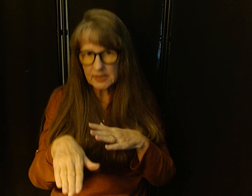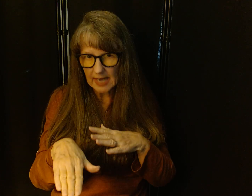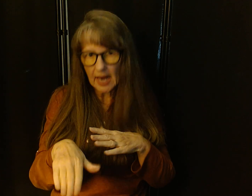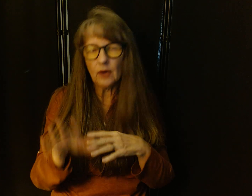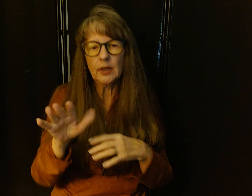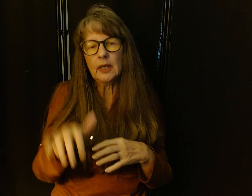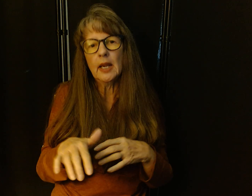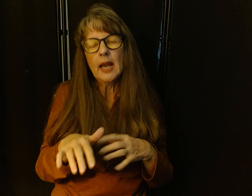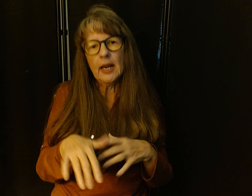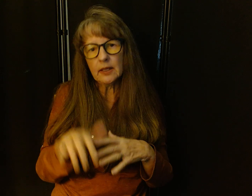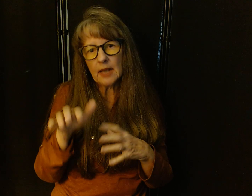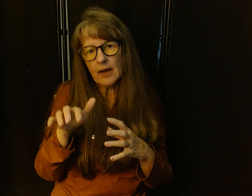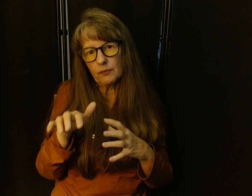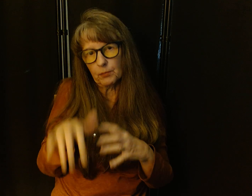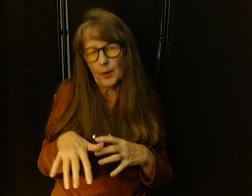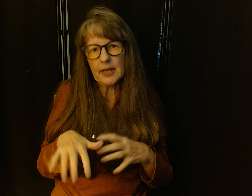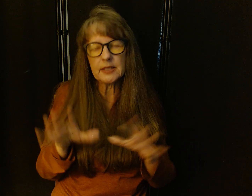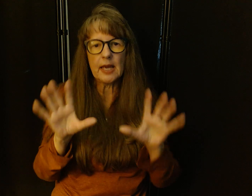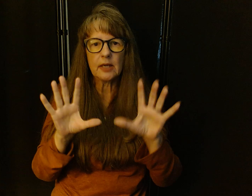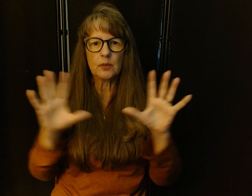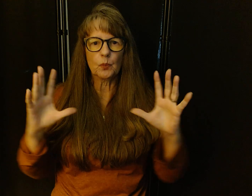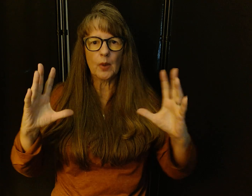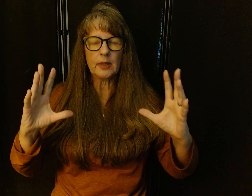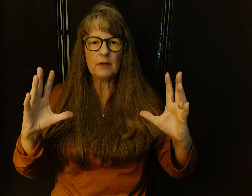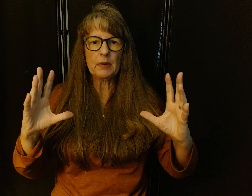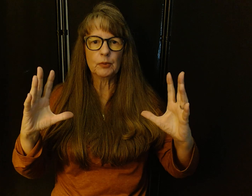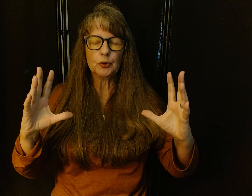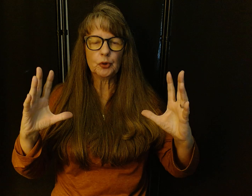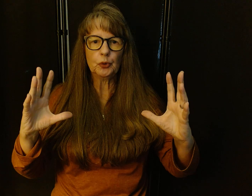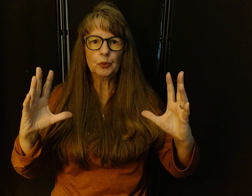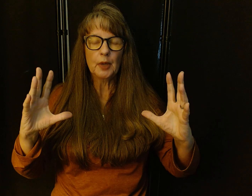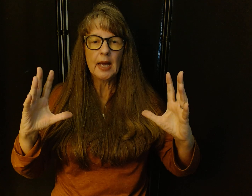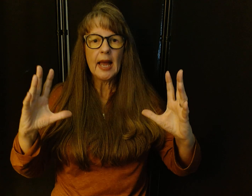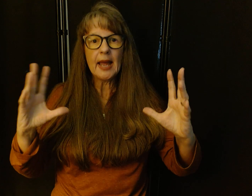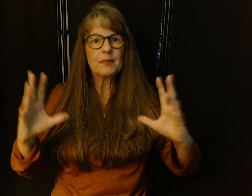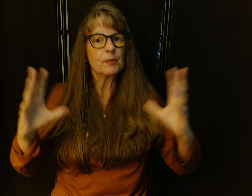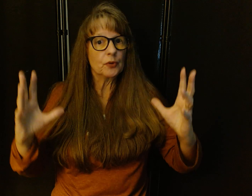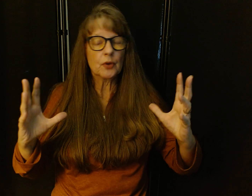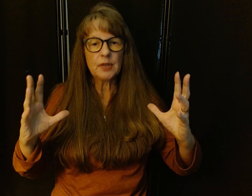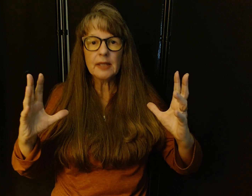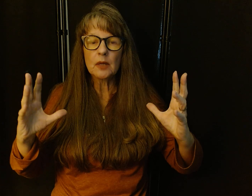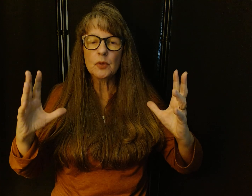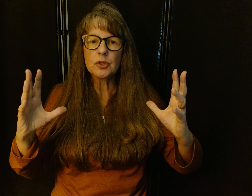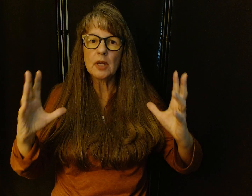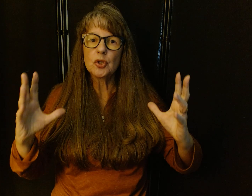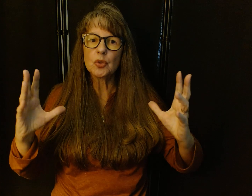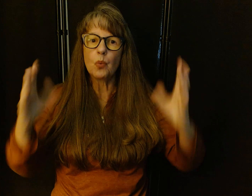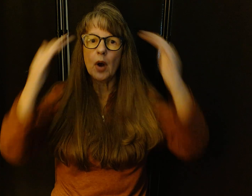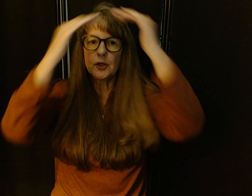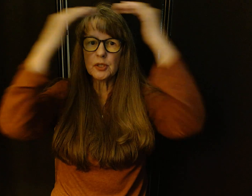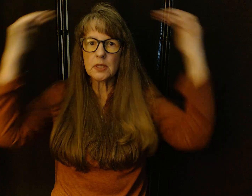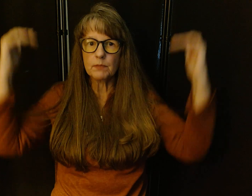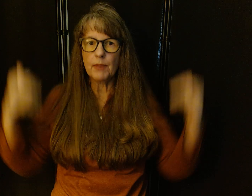down, and it kind of breaks that, because what deaf people do and people who know sign language, they just watch this